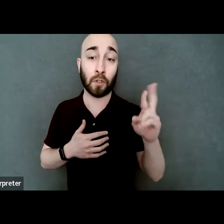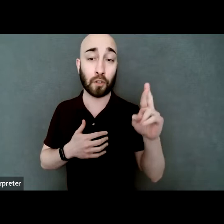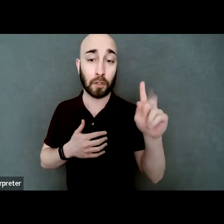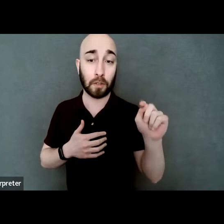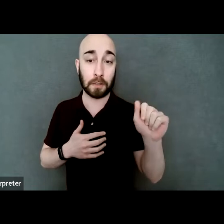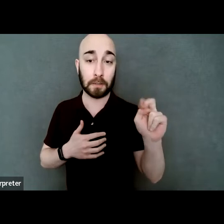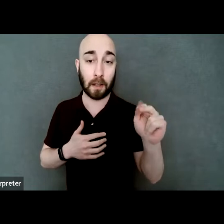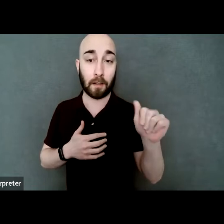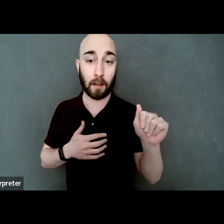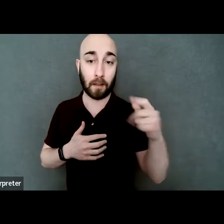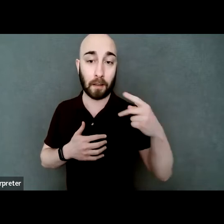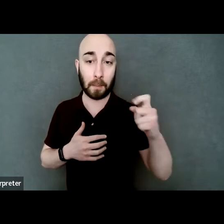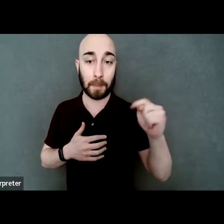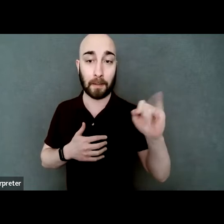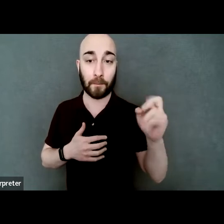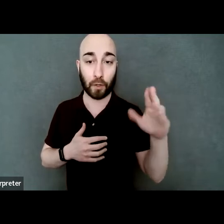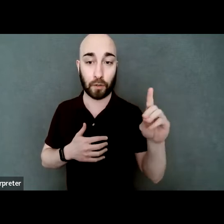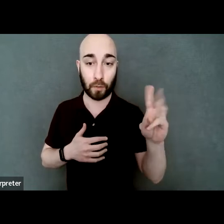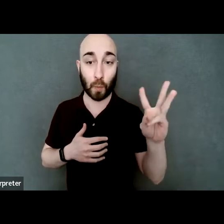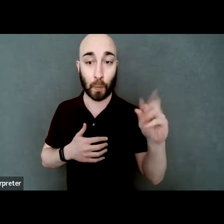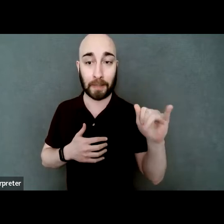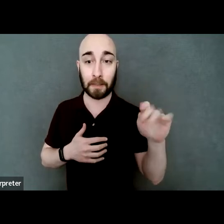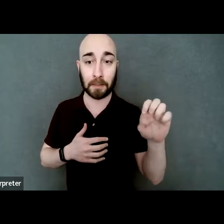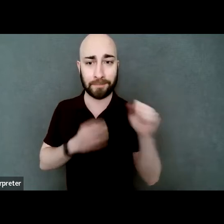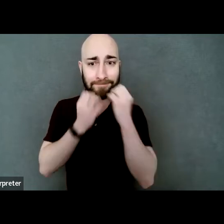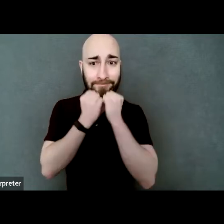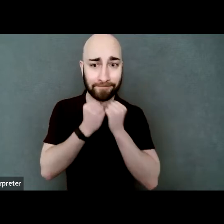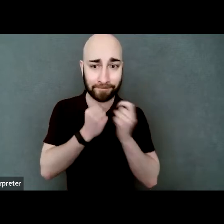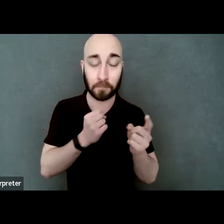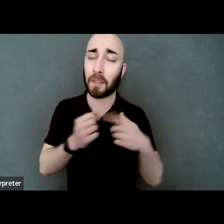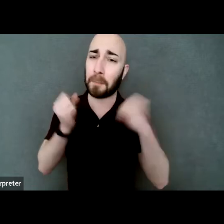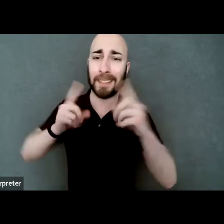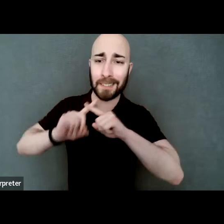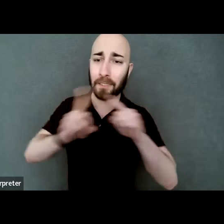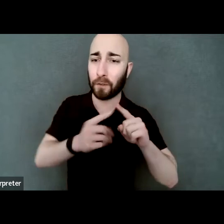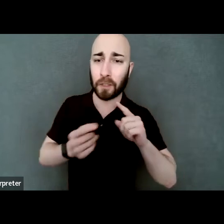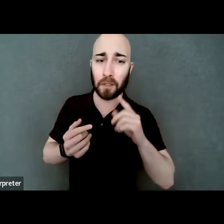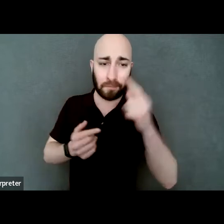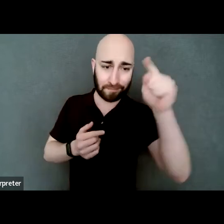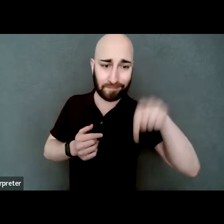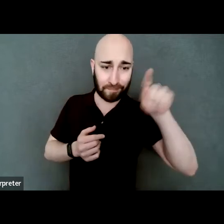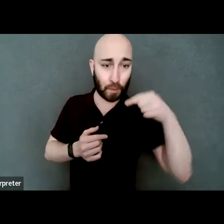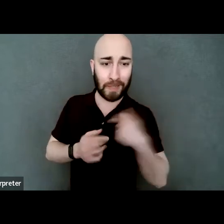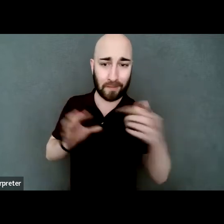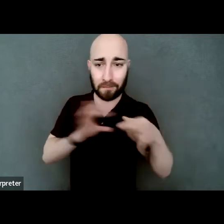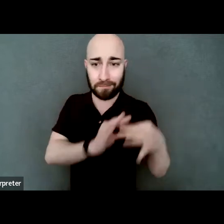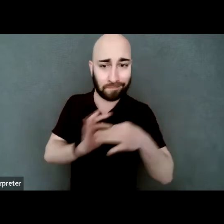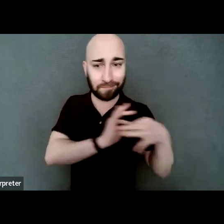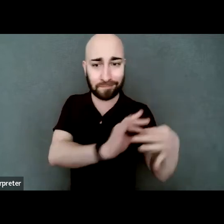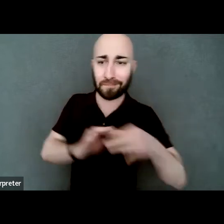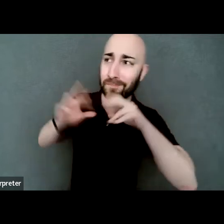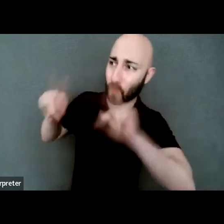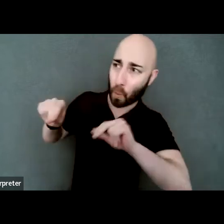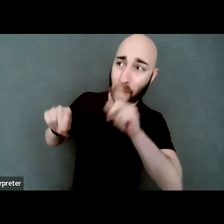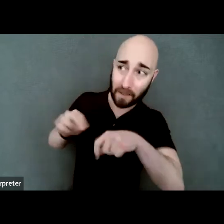Pettiford Waits. There's just many different ways that we have come together to say, no, this needs to